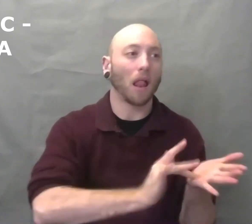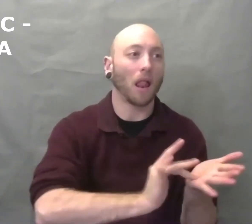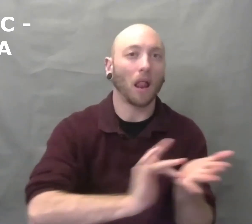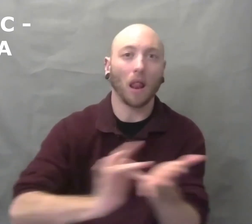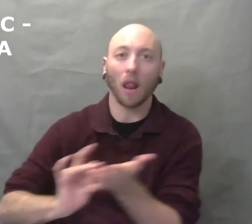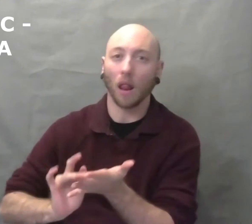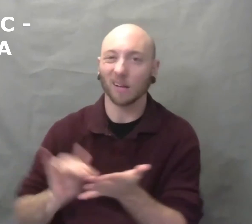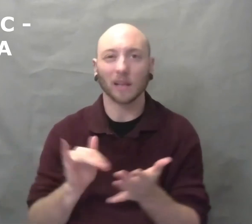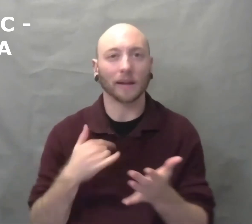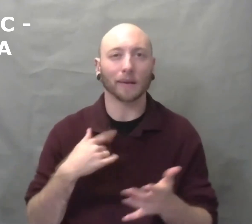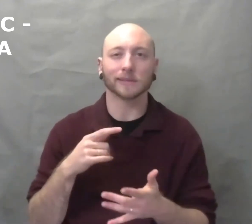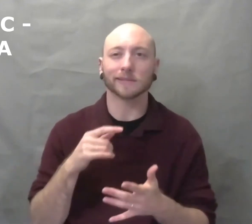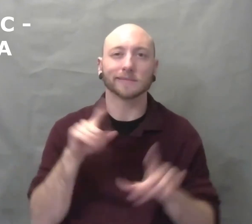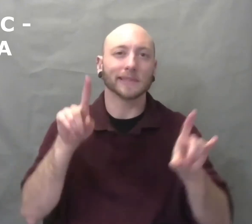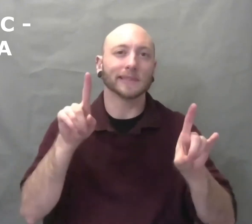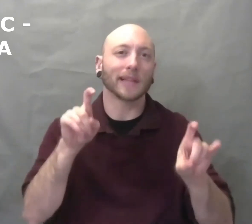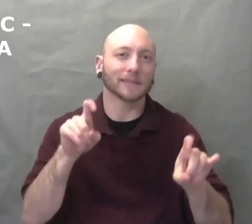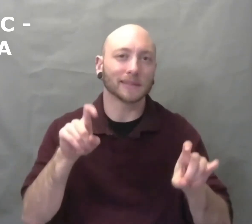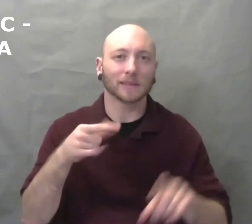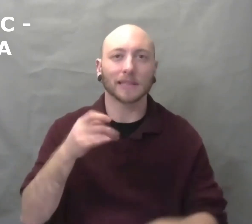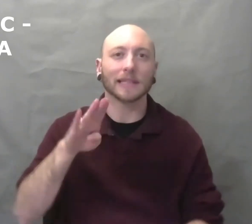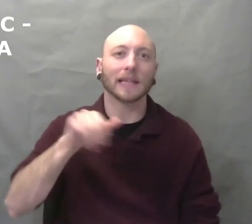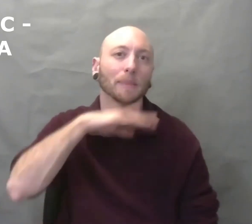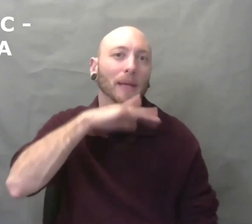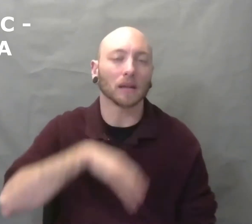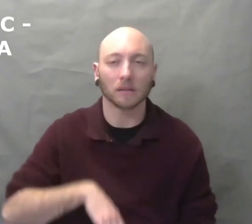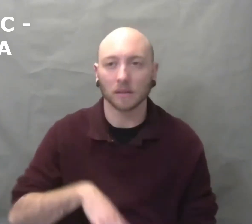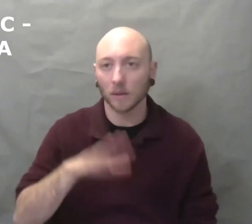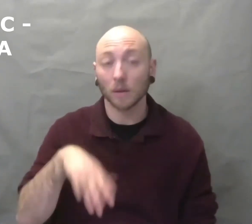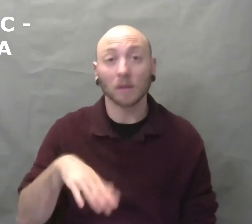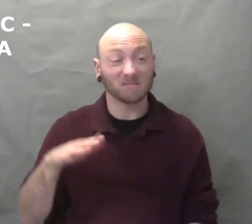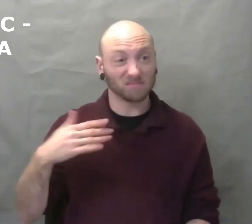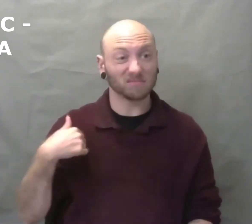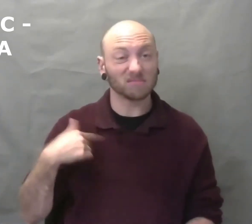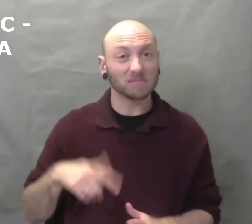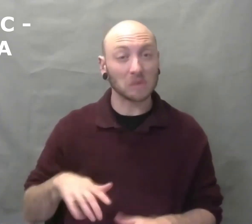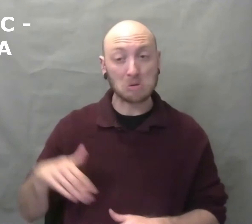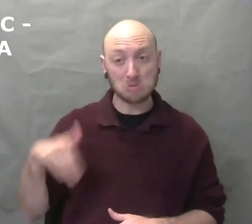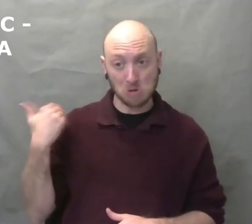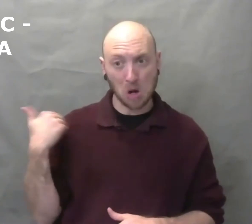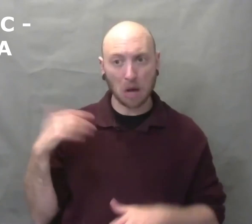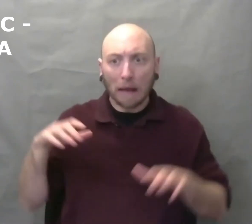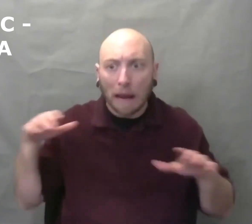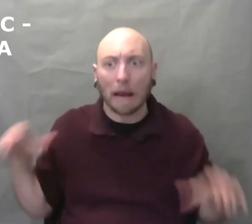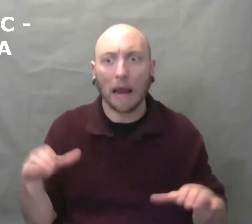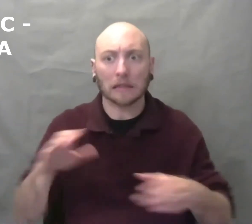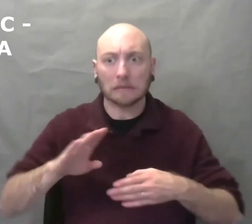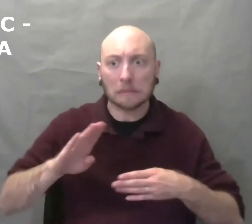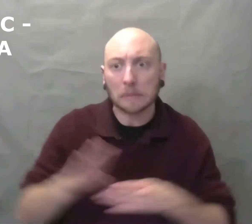guinea pig. Um, I went from like a very active kid to a kid that would blah. You know, I was there, I do my